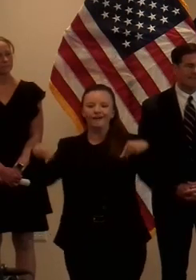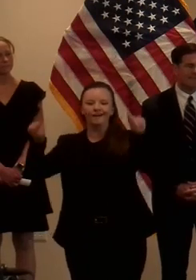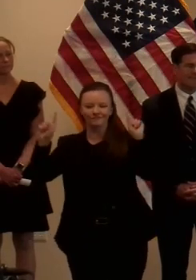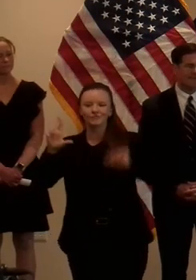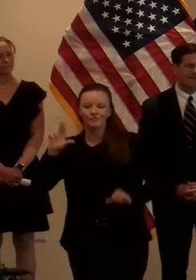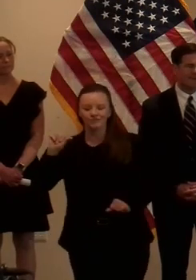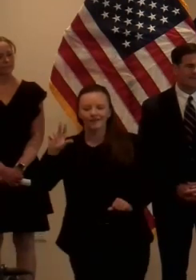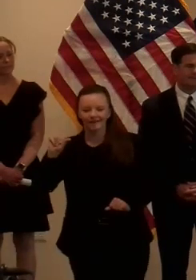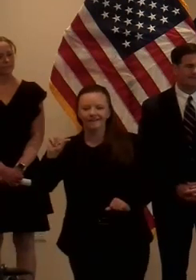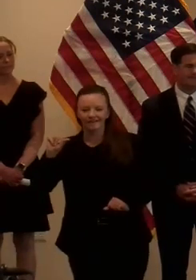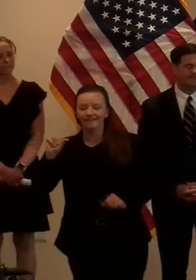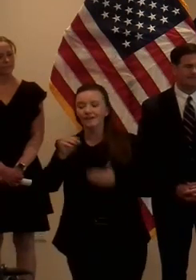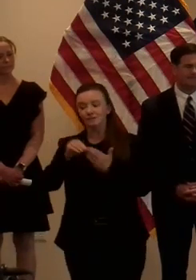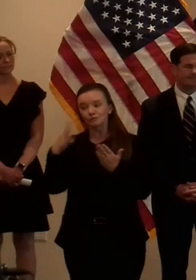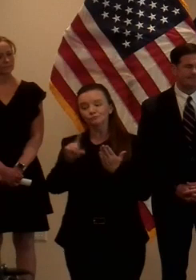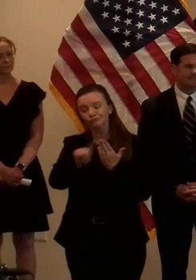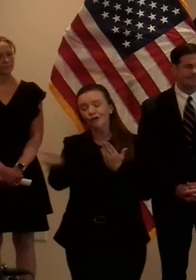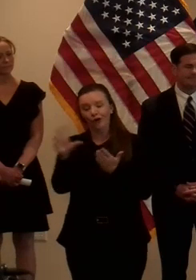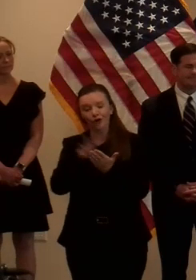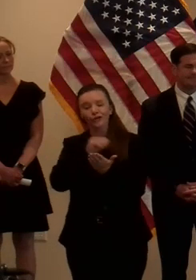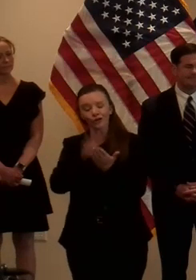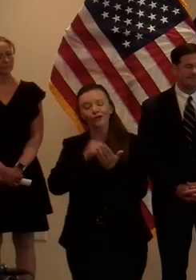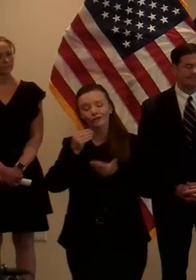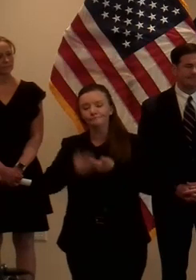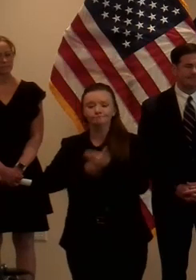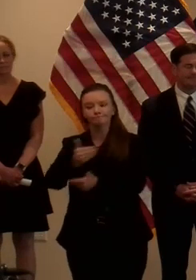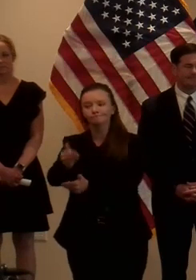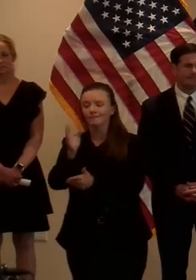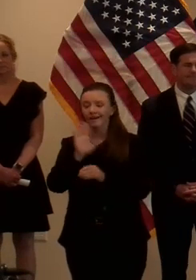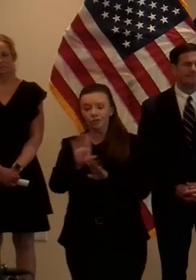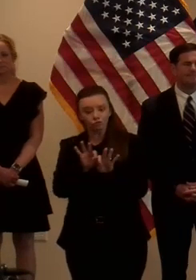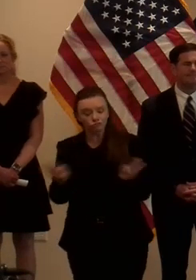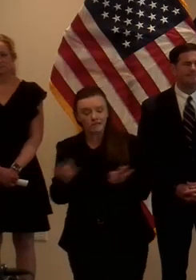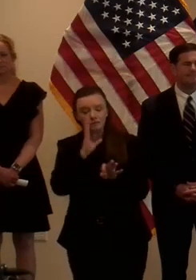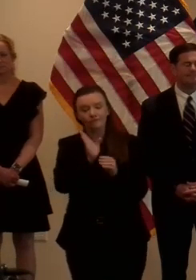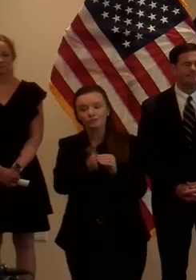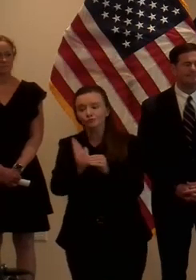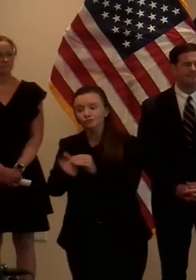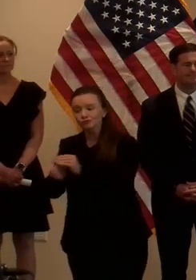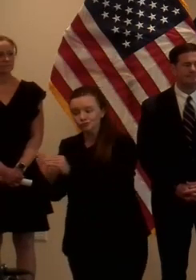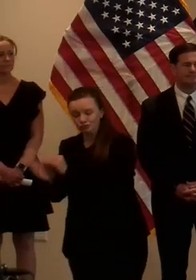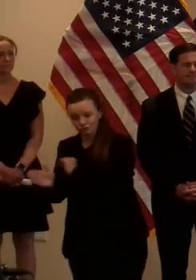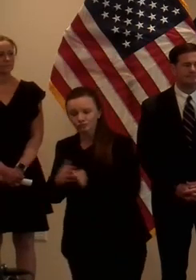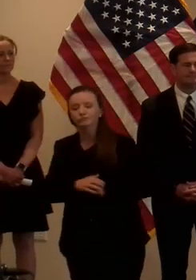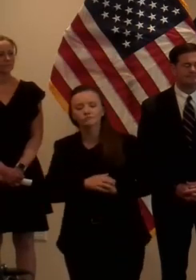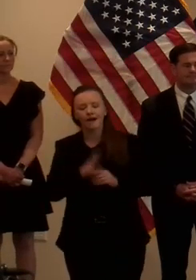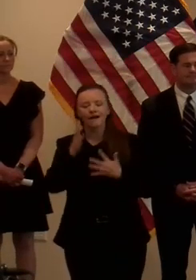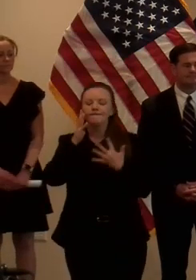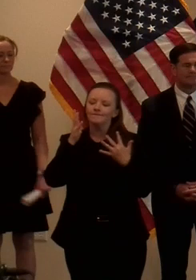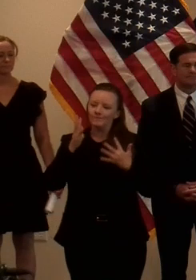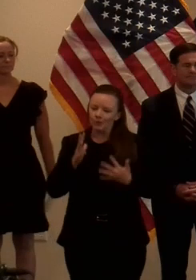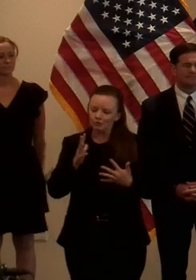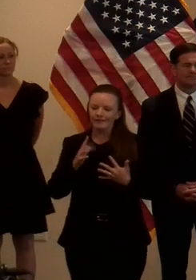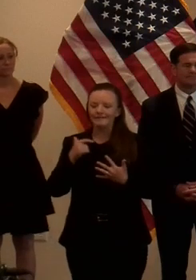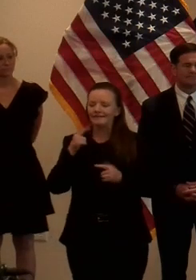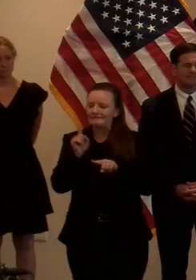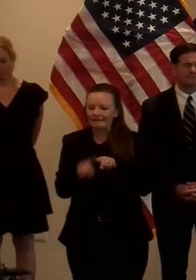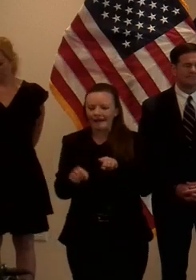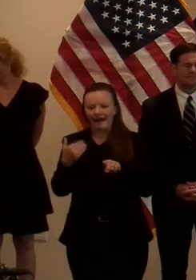Arizona. Students are learning, they're going to finish their degrees. Unfortunately, we're not going to have our